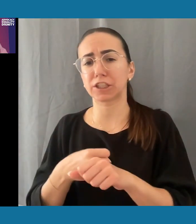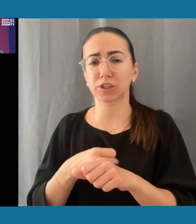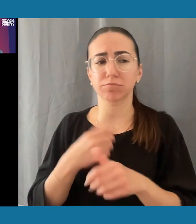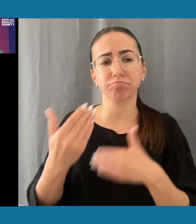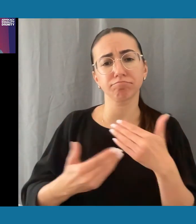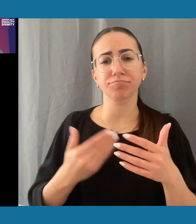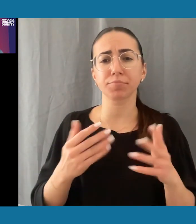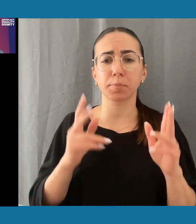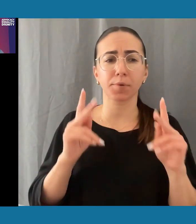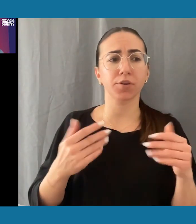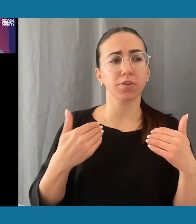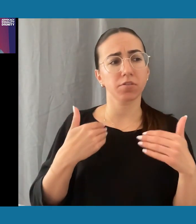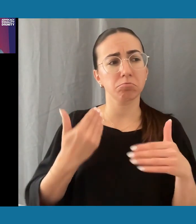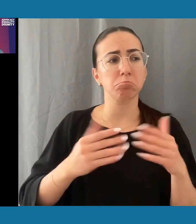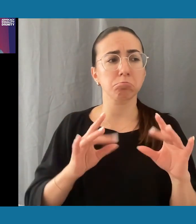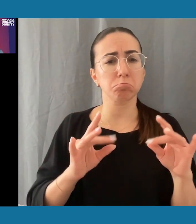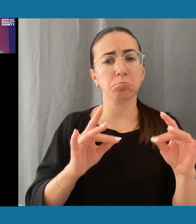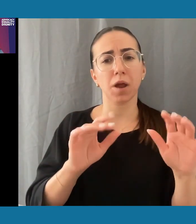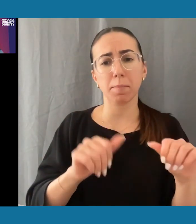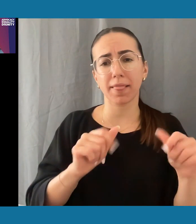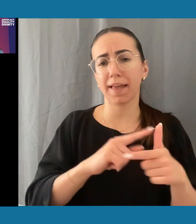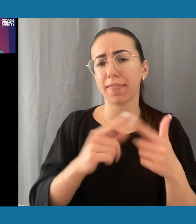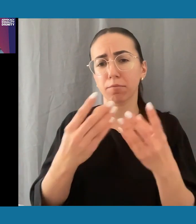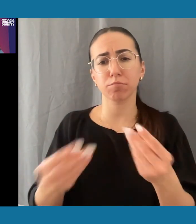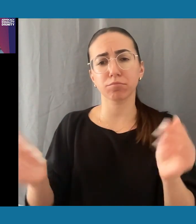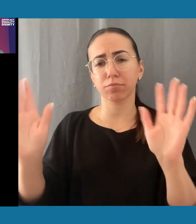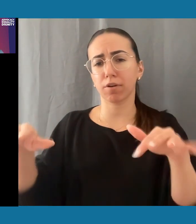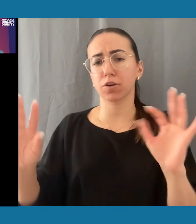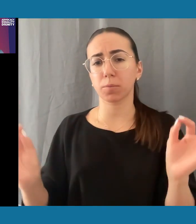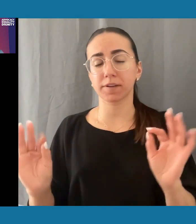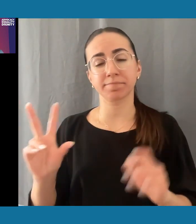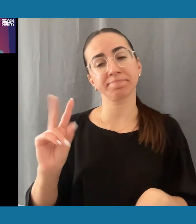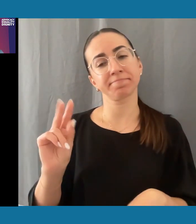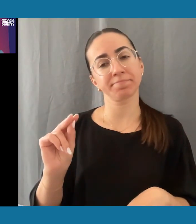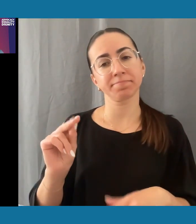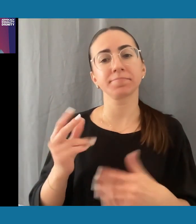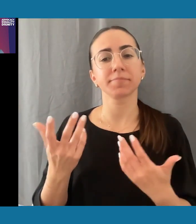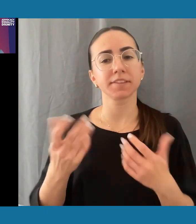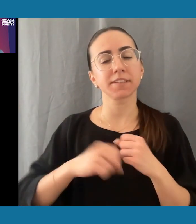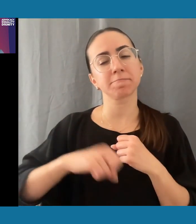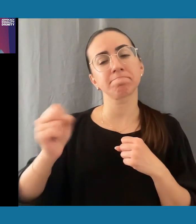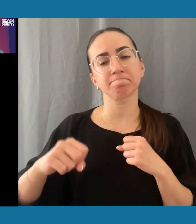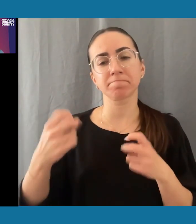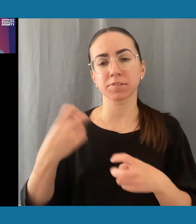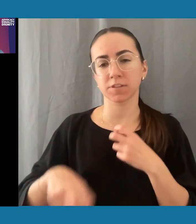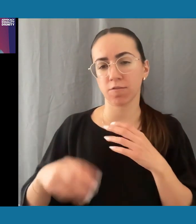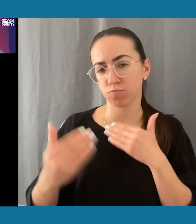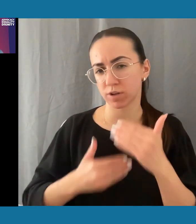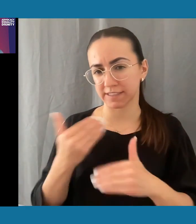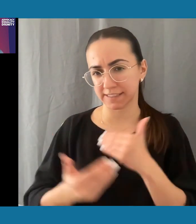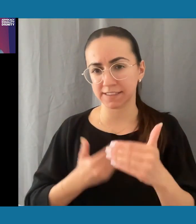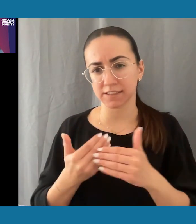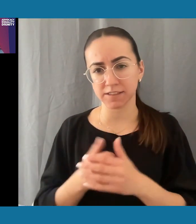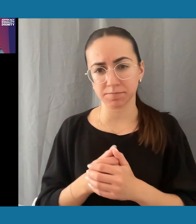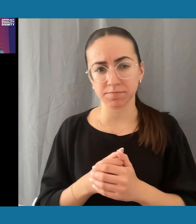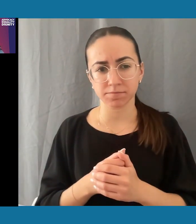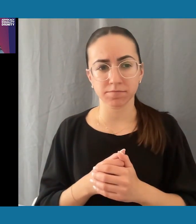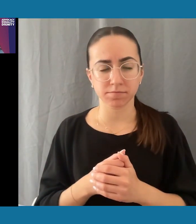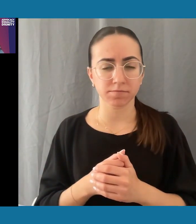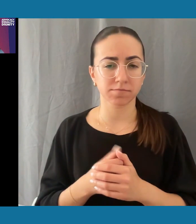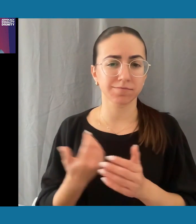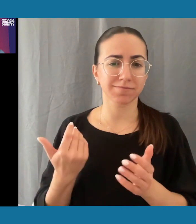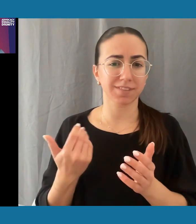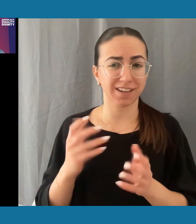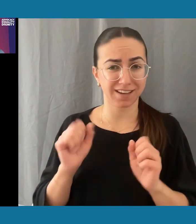and then they'll just dissolve it, no big deal, but it can be quite a lengthy, difficult process, and again, expensive. So you